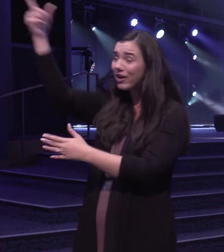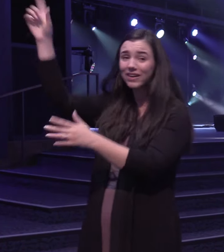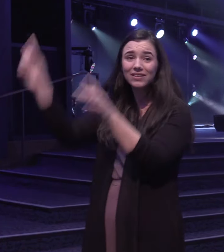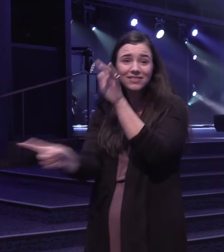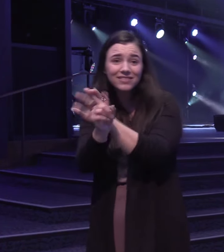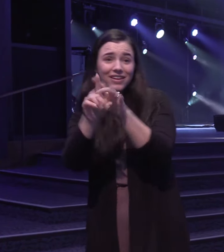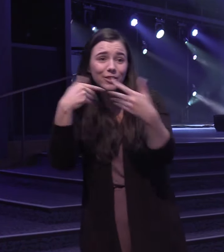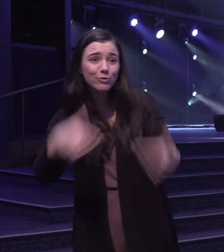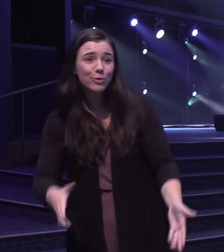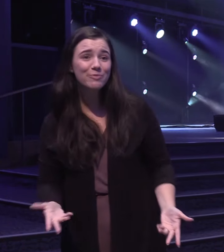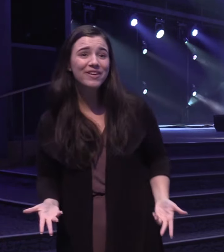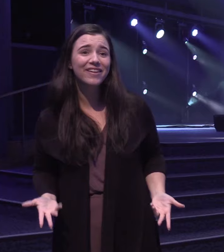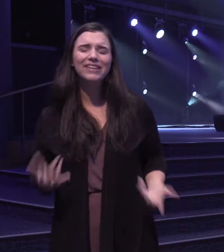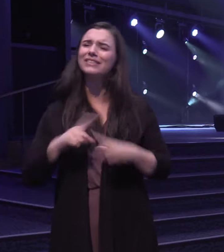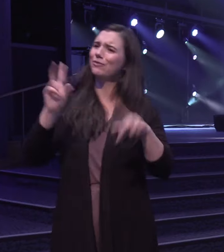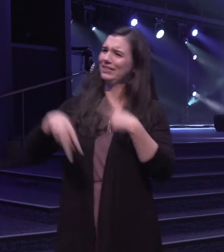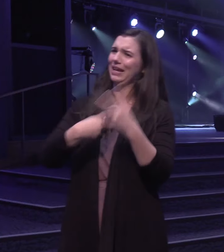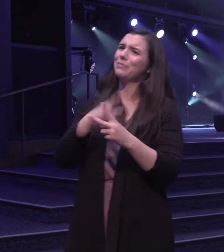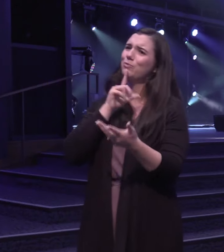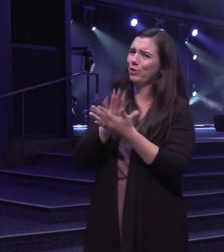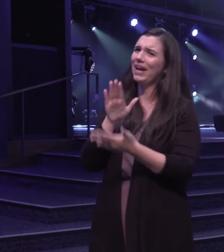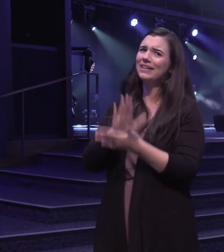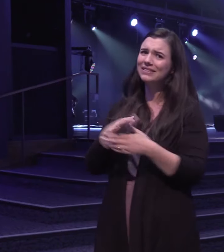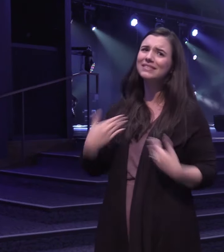room, it's a different kind of praise.